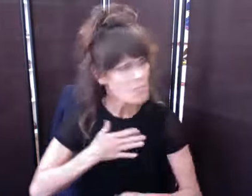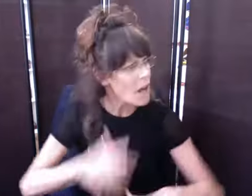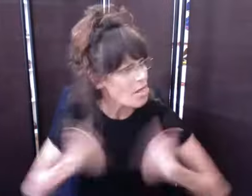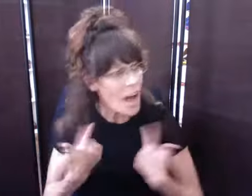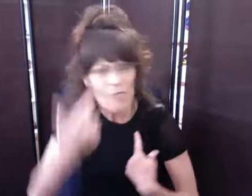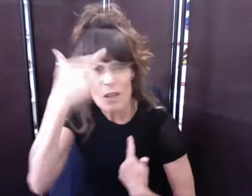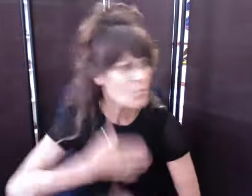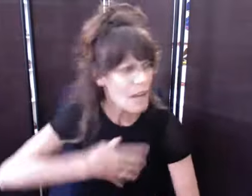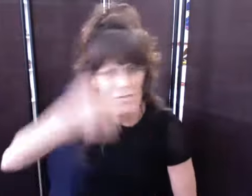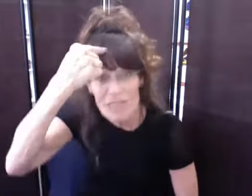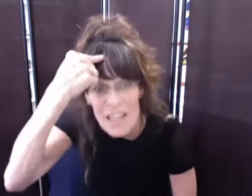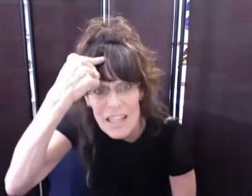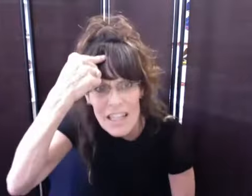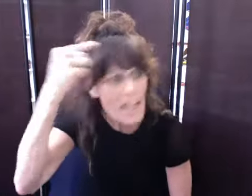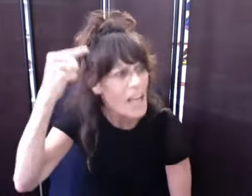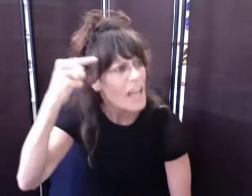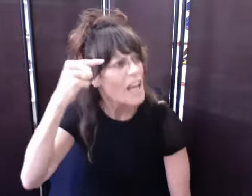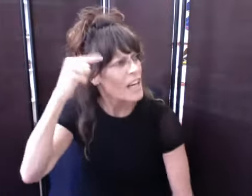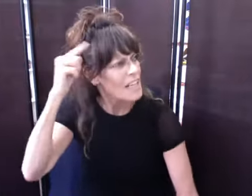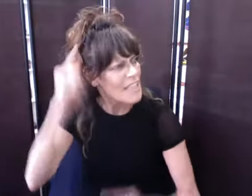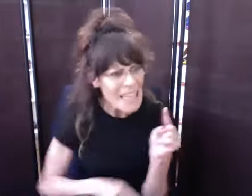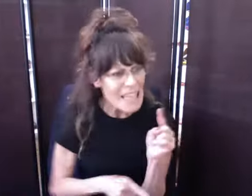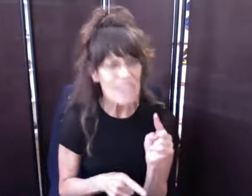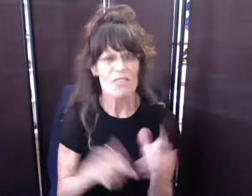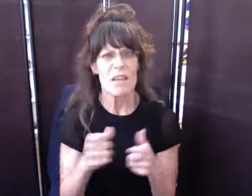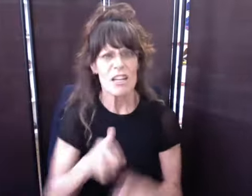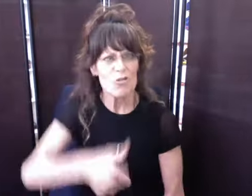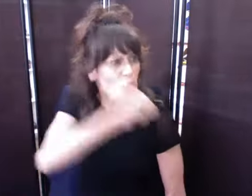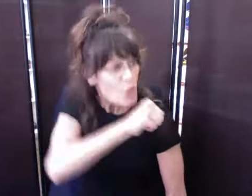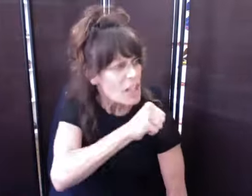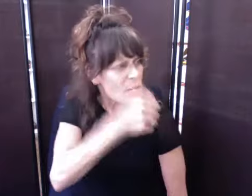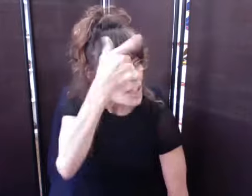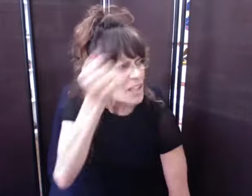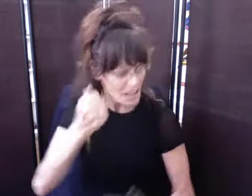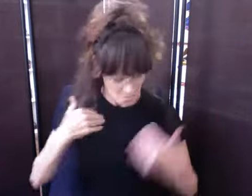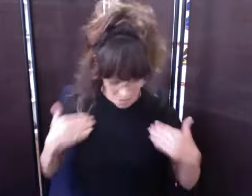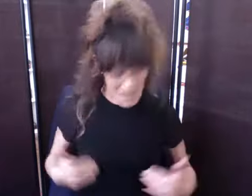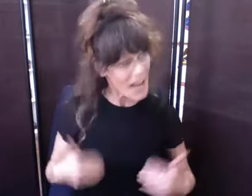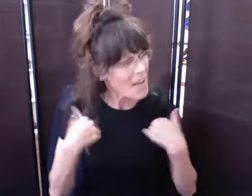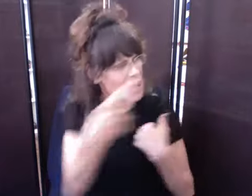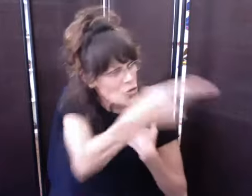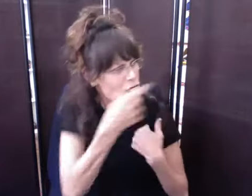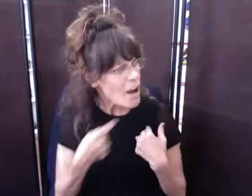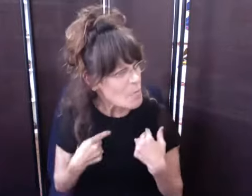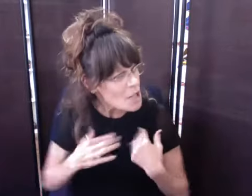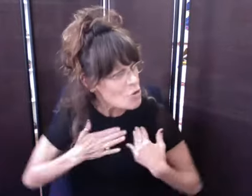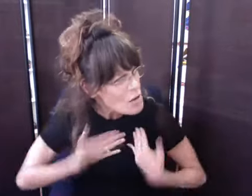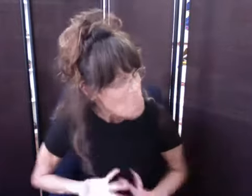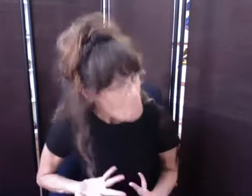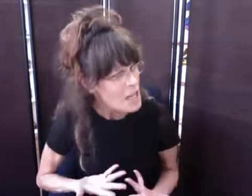this absolute inability to manage my drinking once I start because of this body I have. And you get me to admit that. And then you take